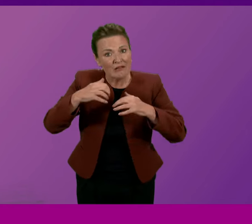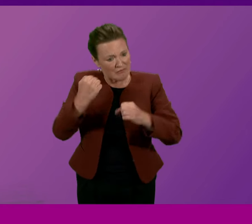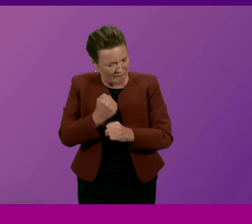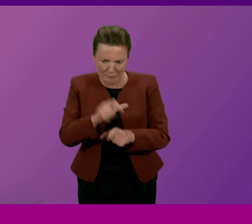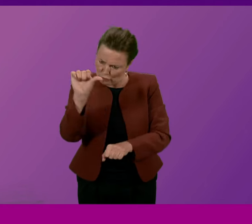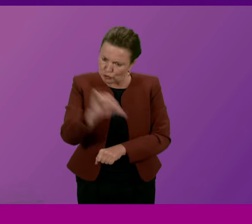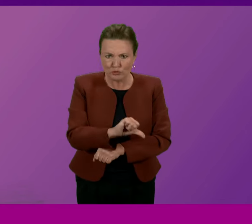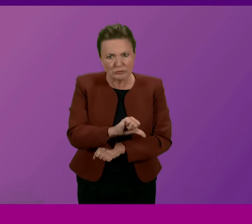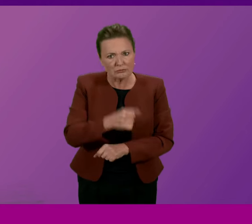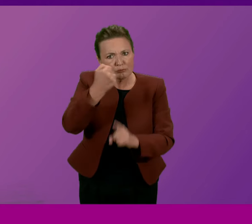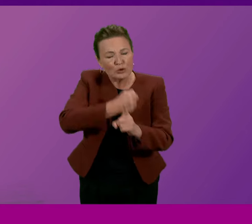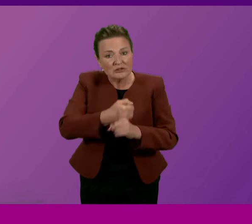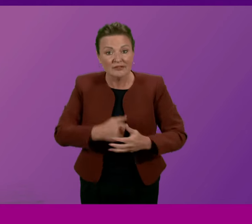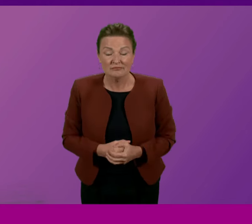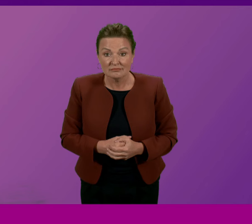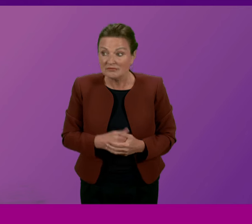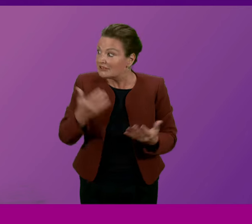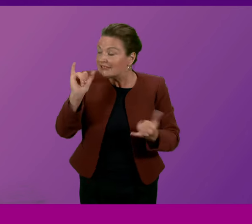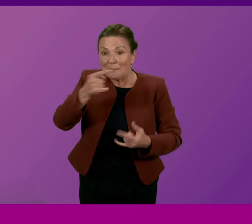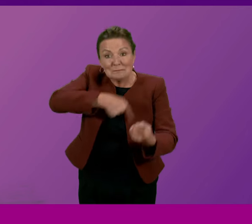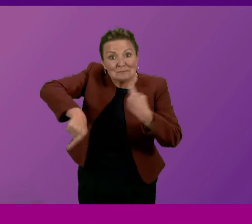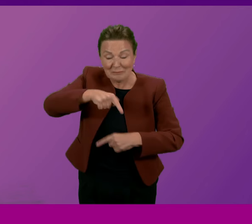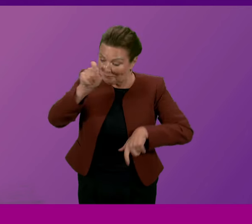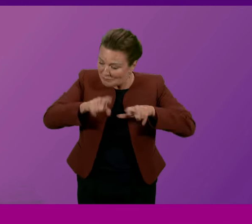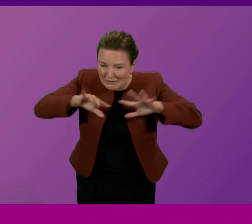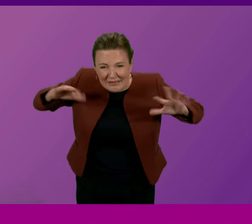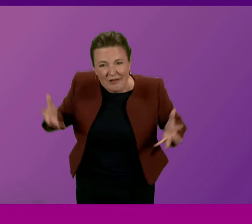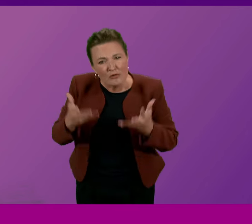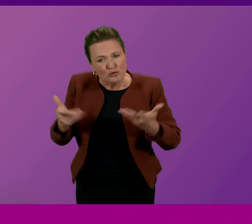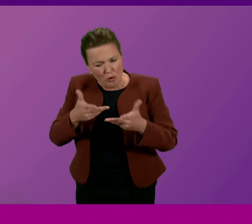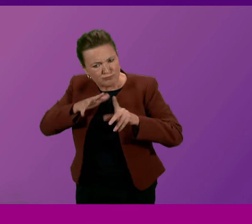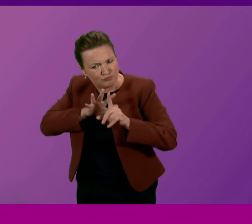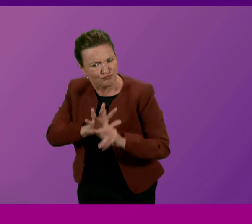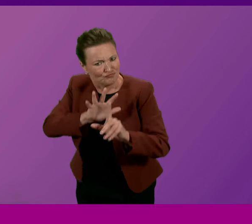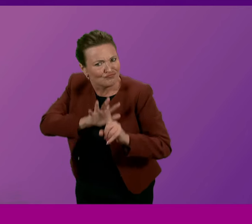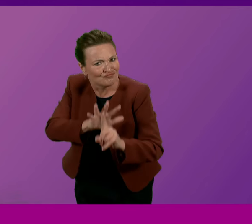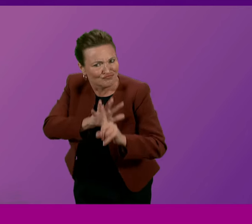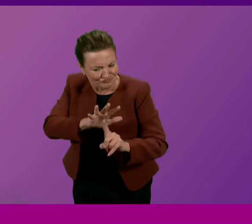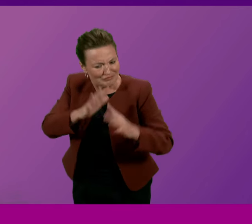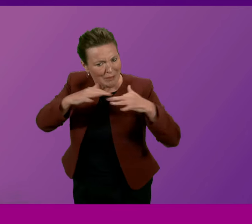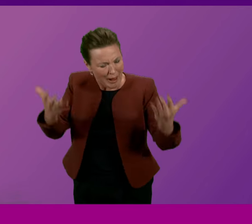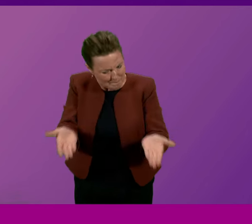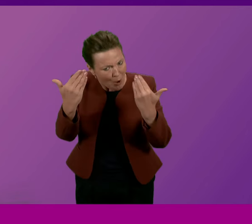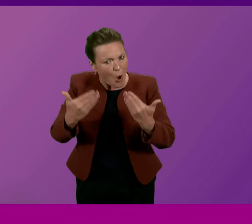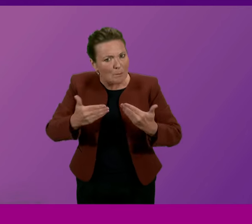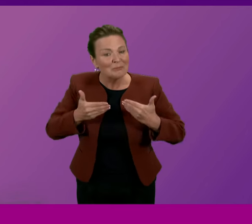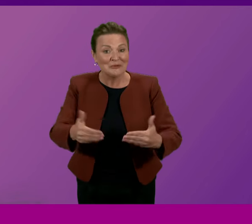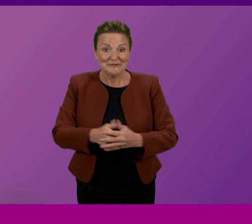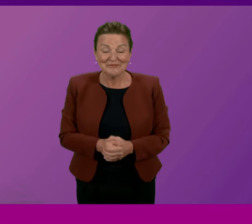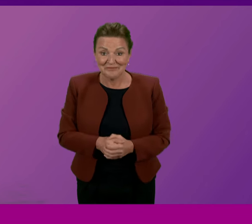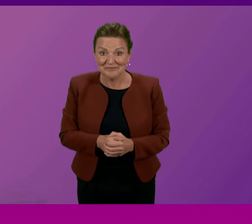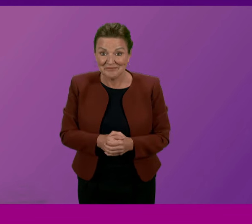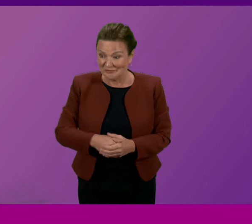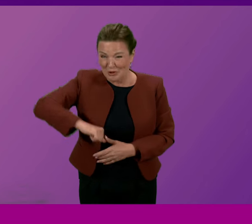encourage or perhaps even cajole Parliament into action. In such a short space of time, in the rich voyage